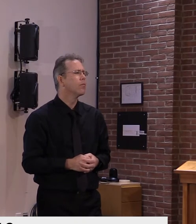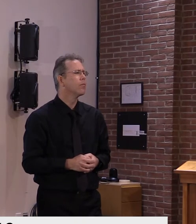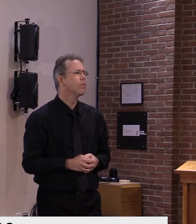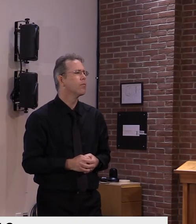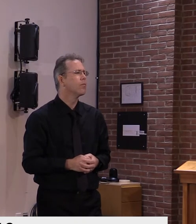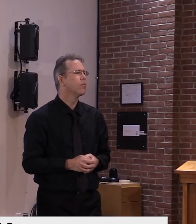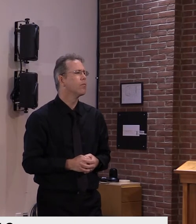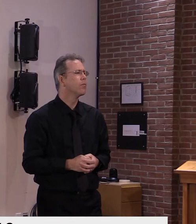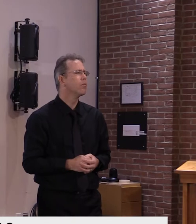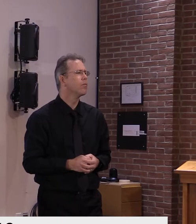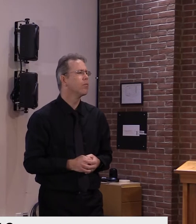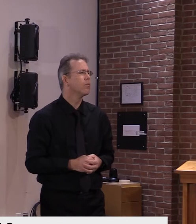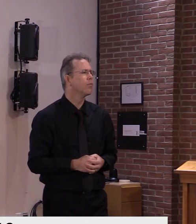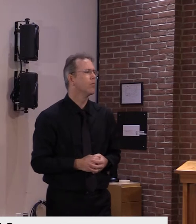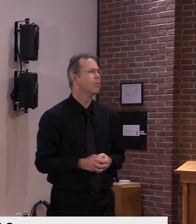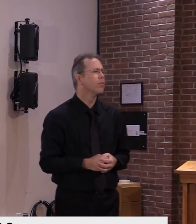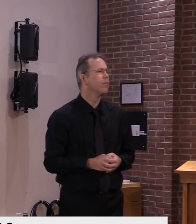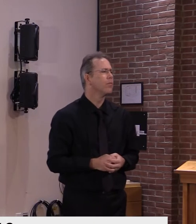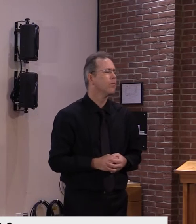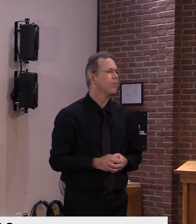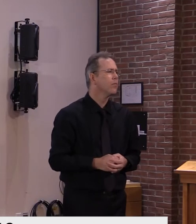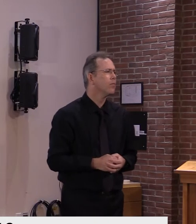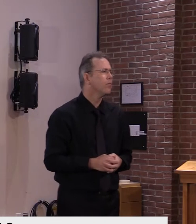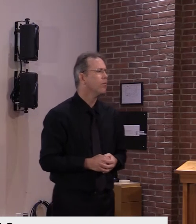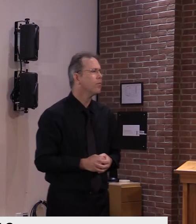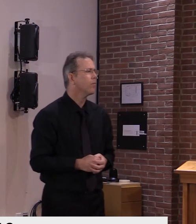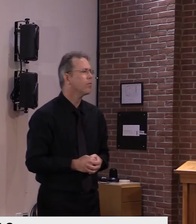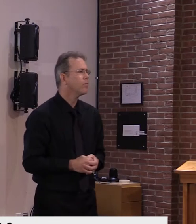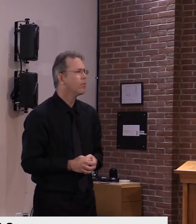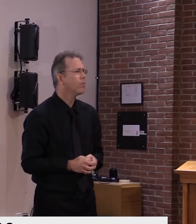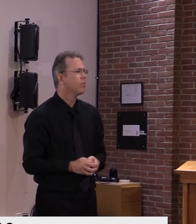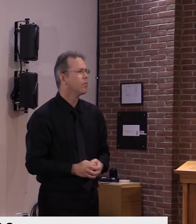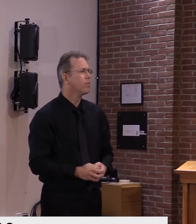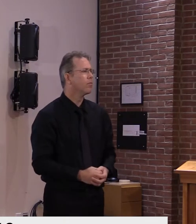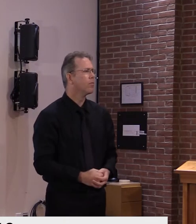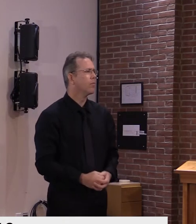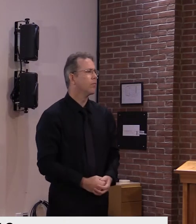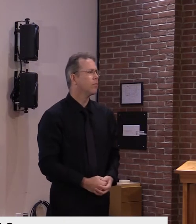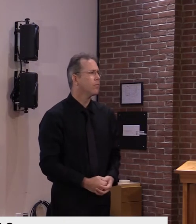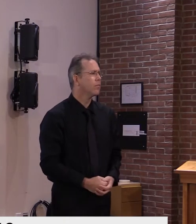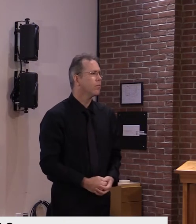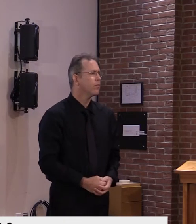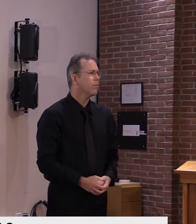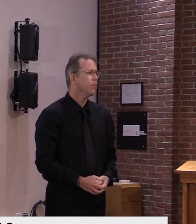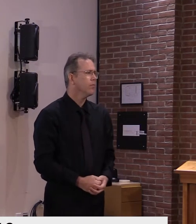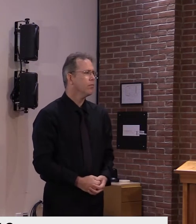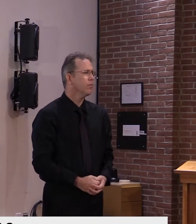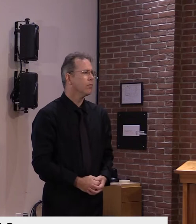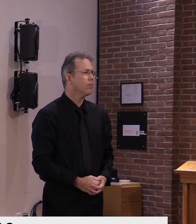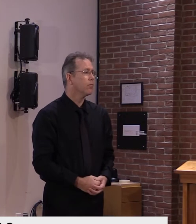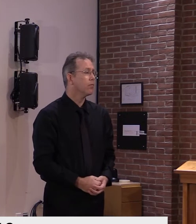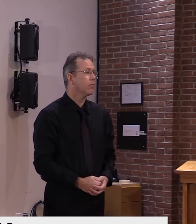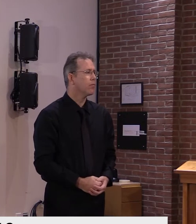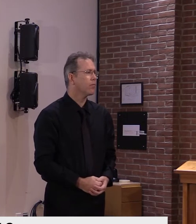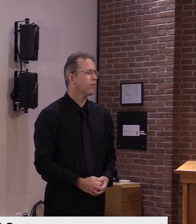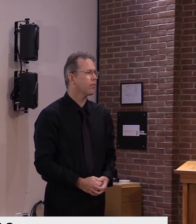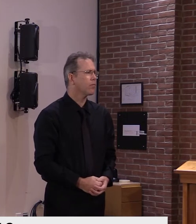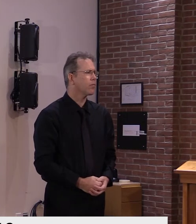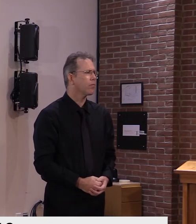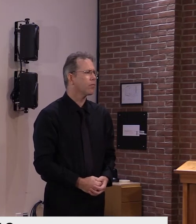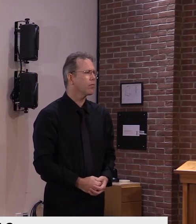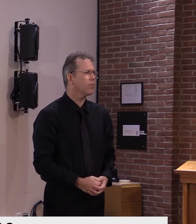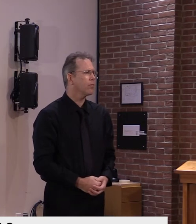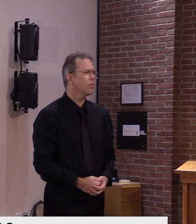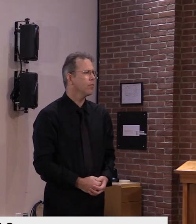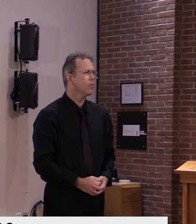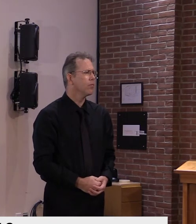there is a distinct difference between in-person learning versus long distance. How does the Agency of Education in the